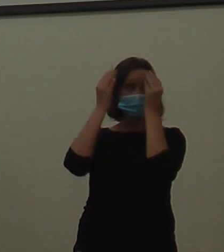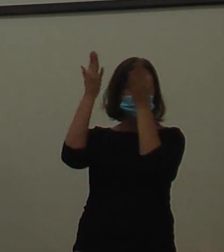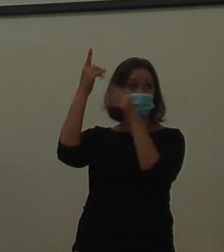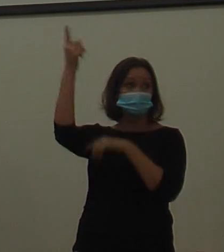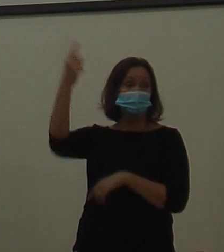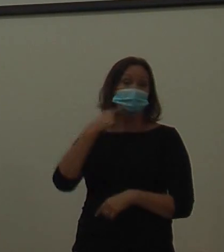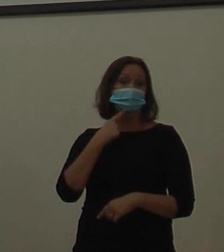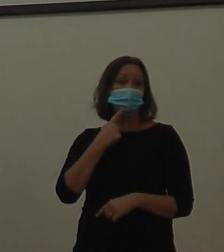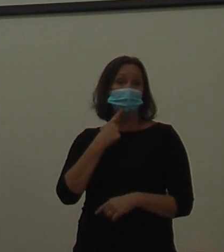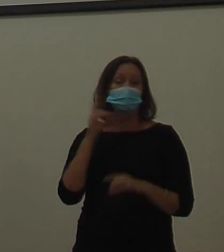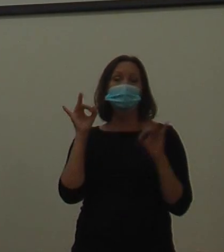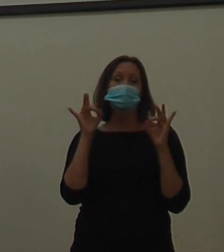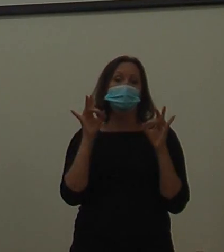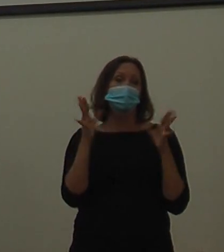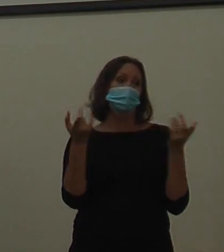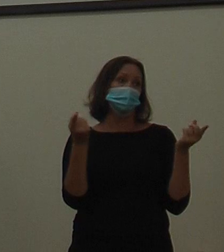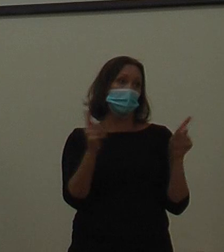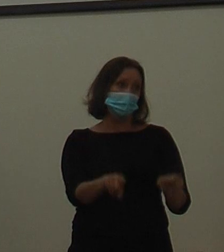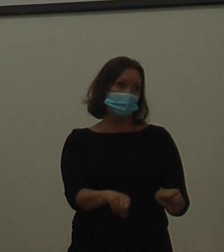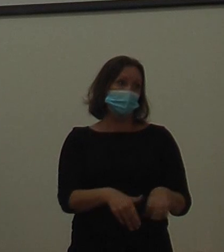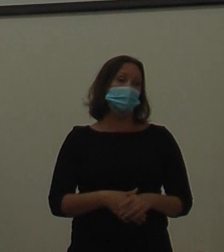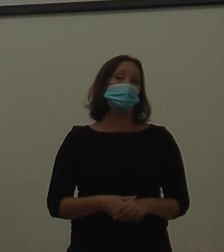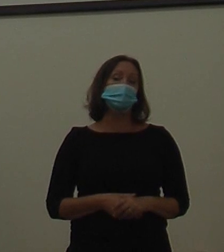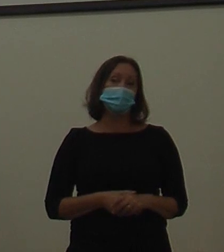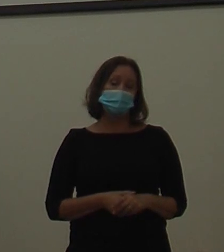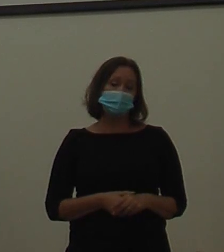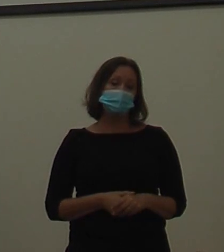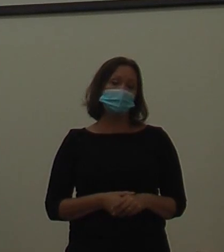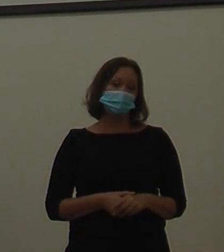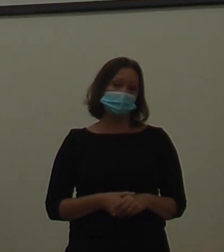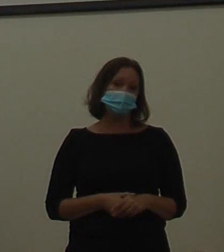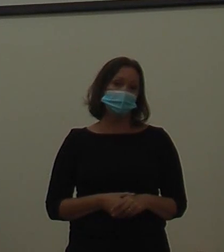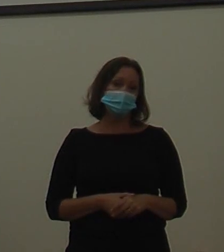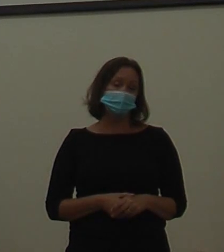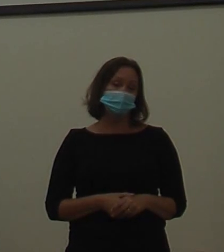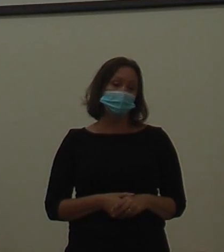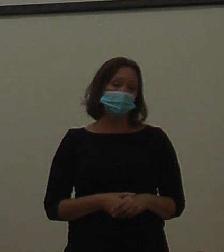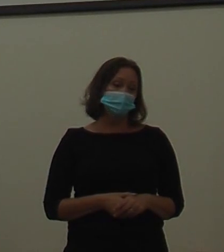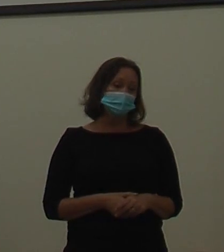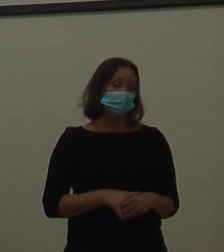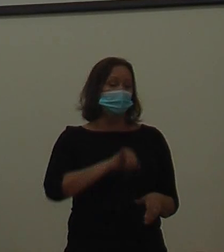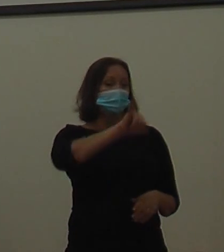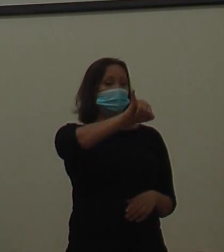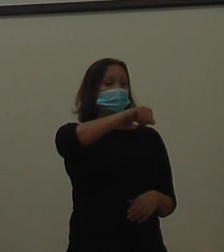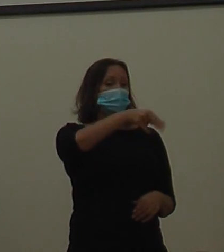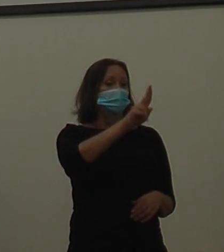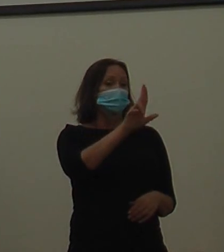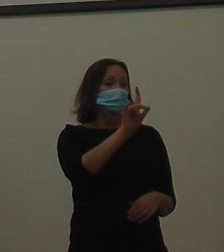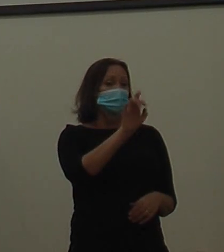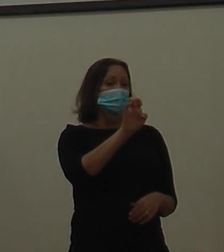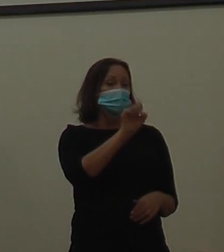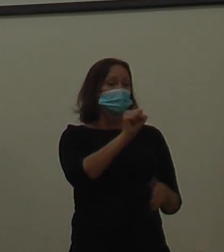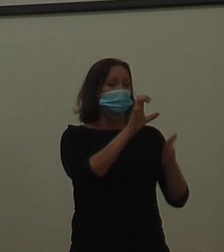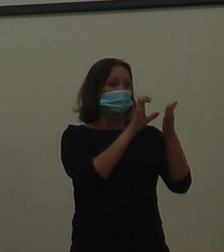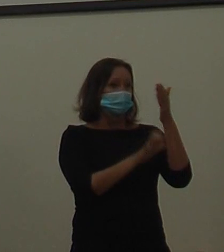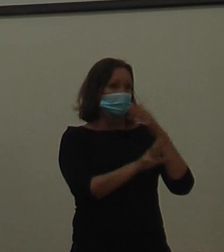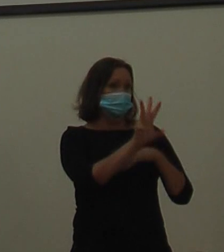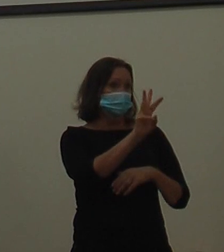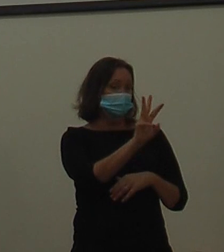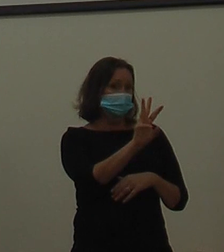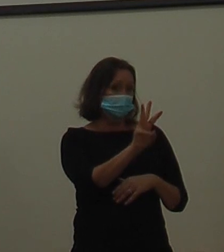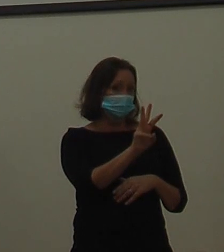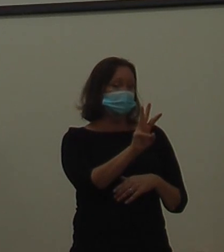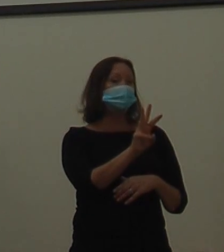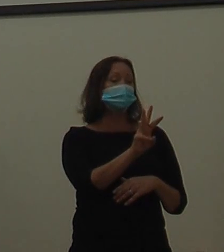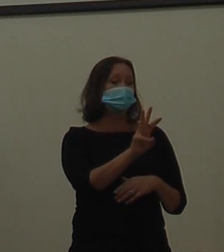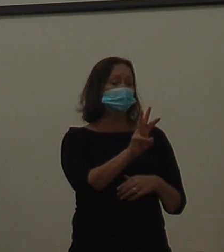happen. So, as we get to this point in the book of Judges, in Judges chapter 6,